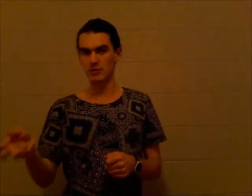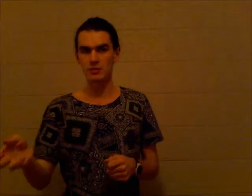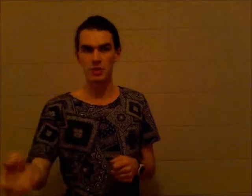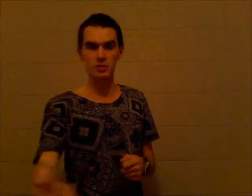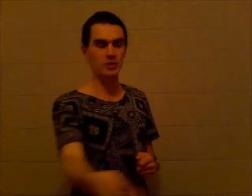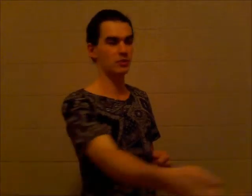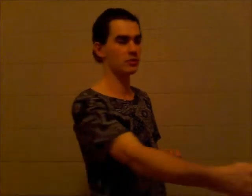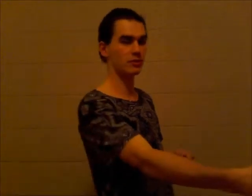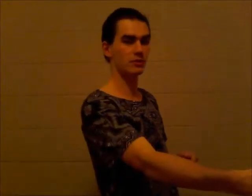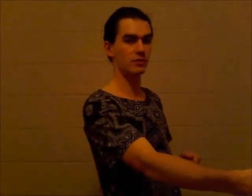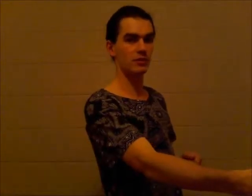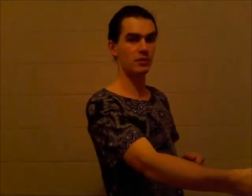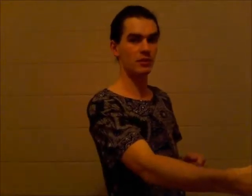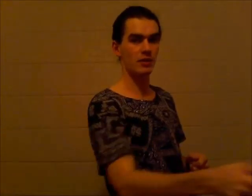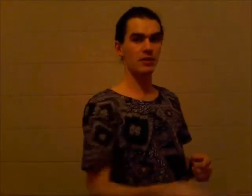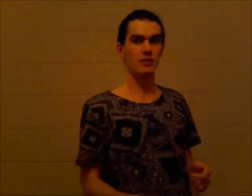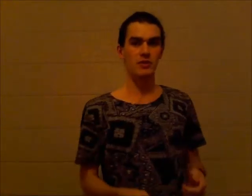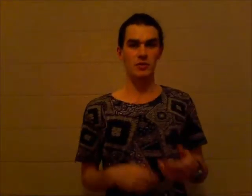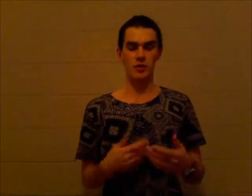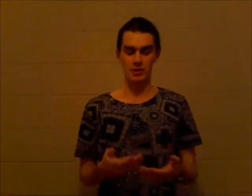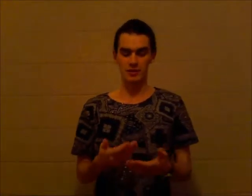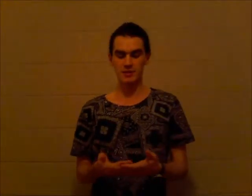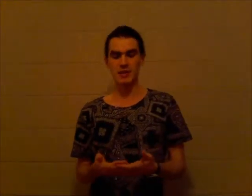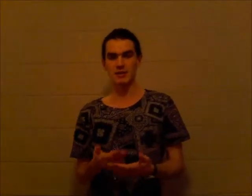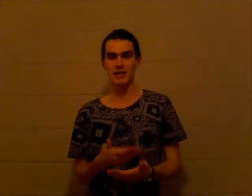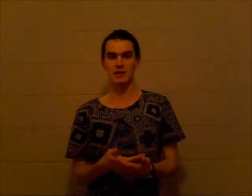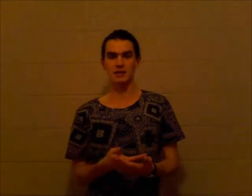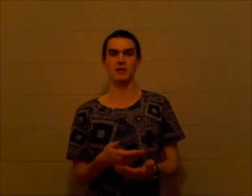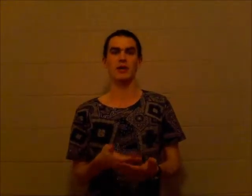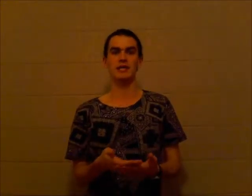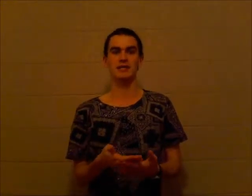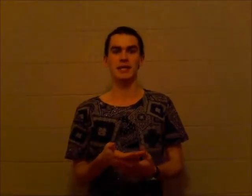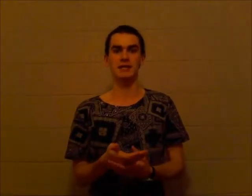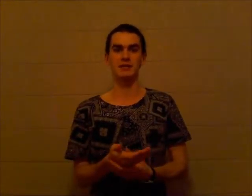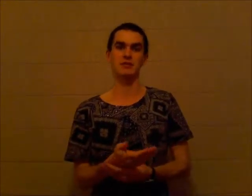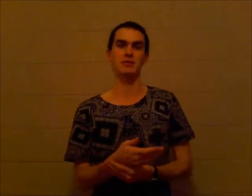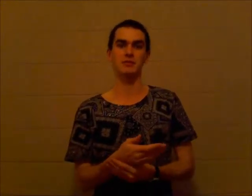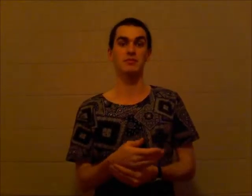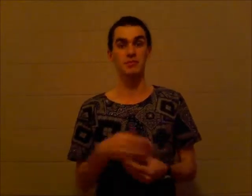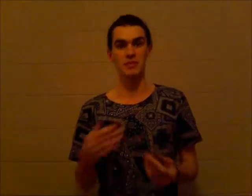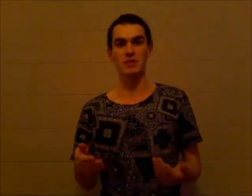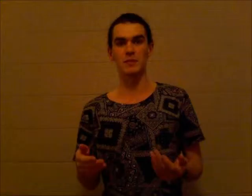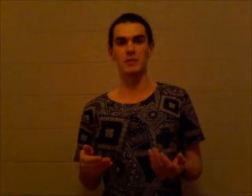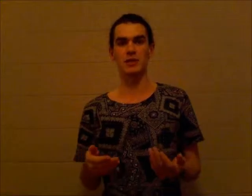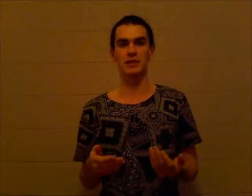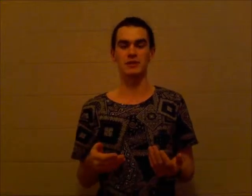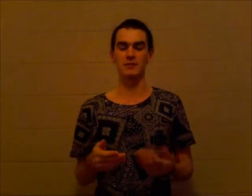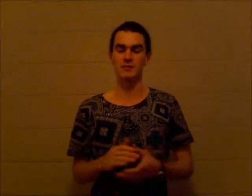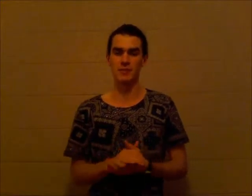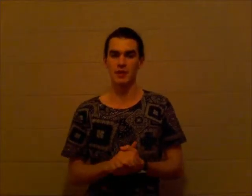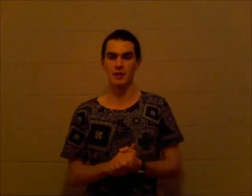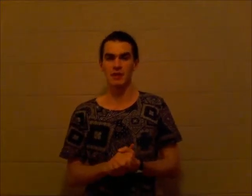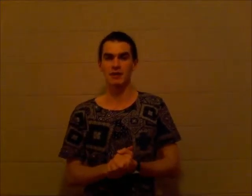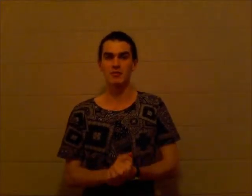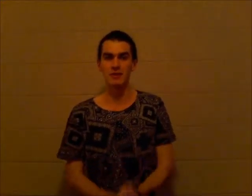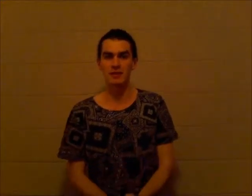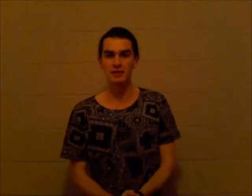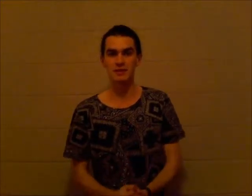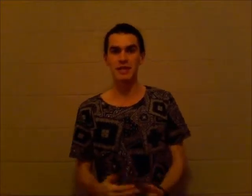to open the door. So sass and handling go hand in hand to demonstrate things. And then finally there's